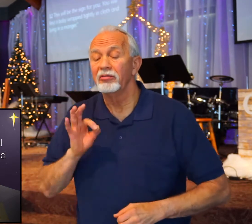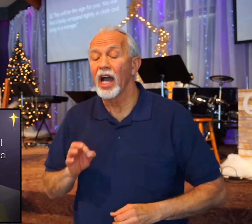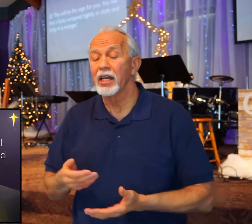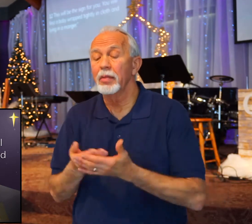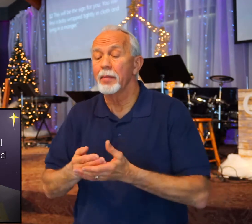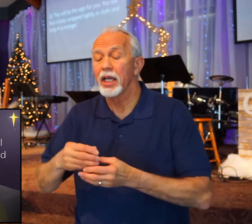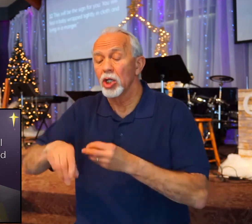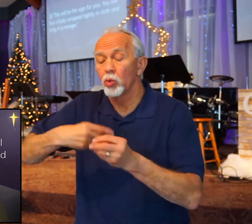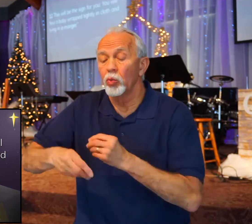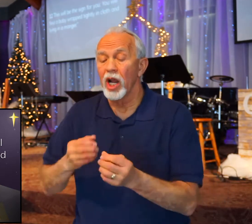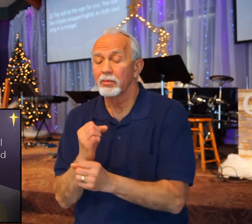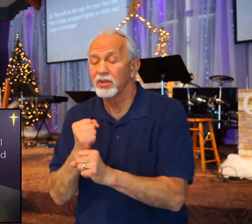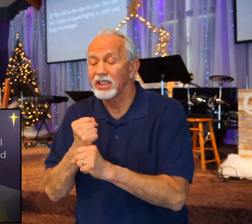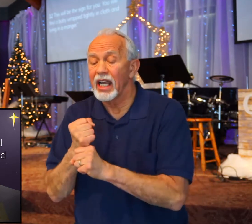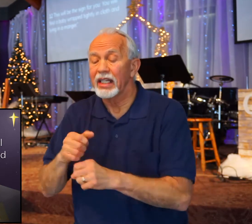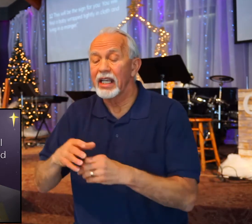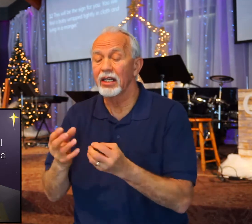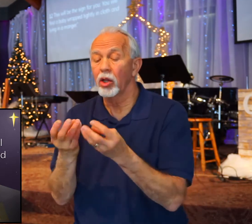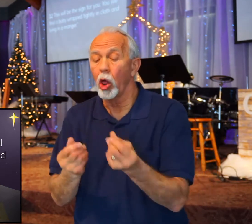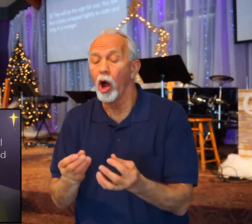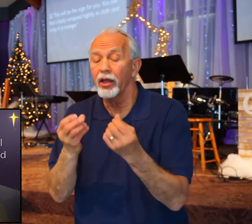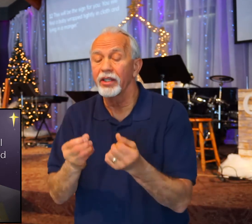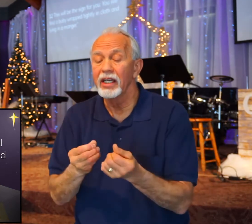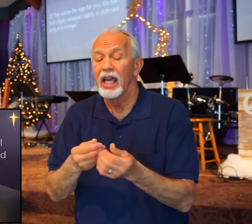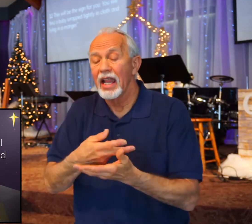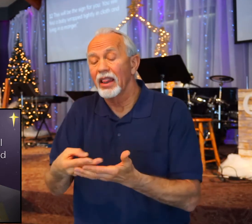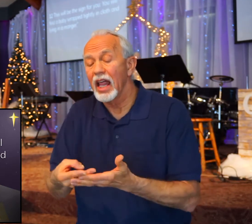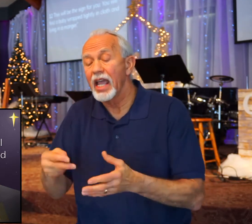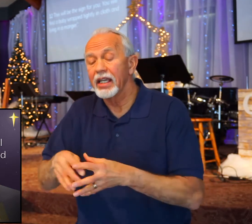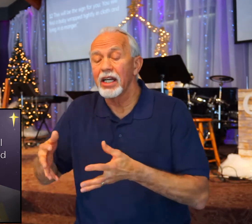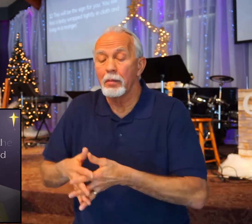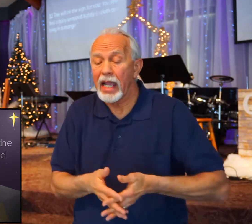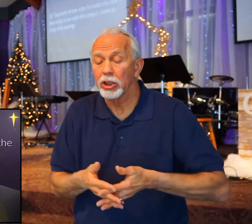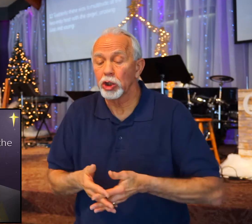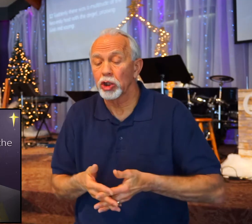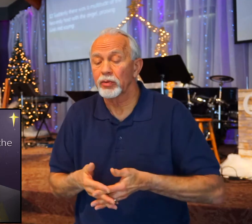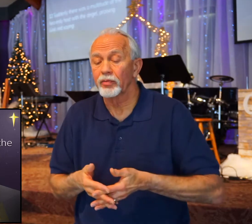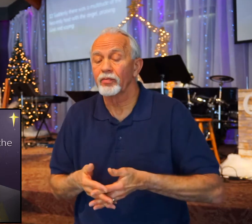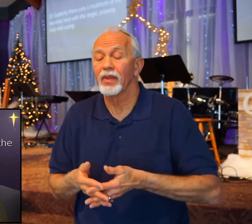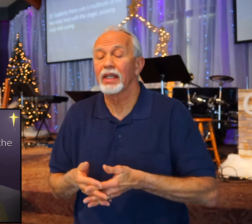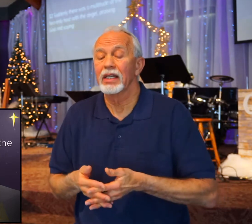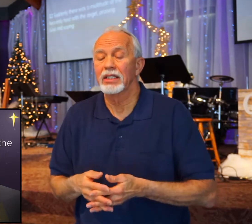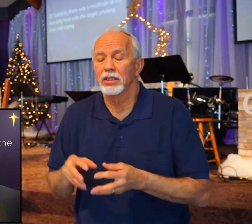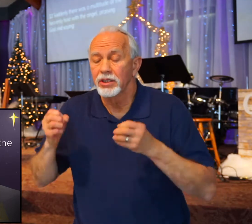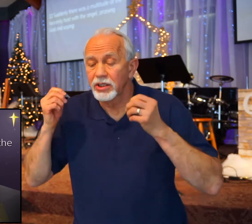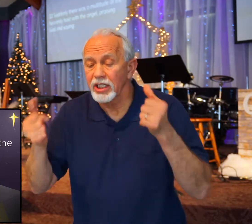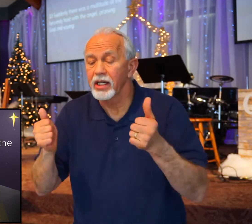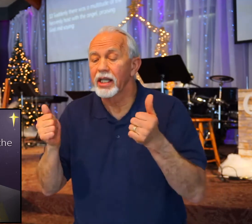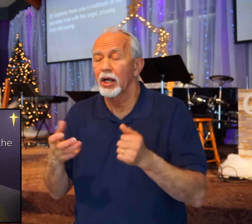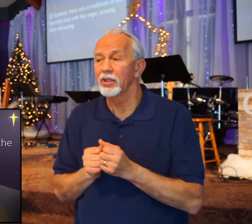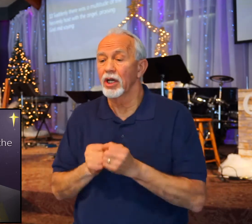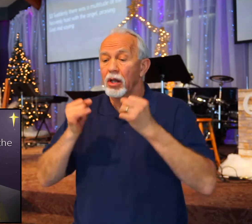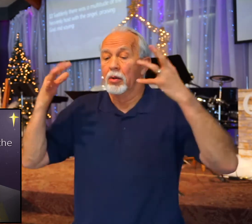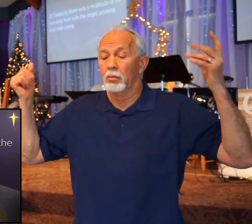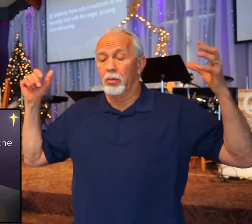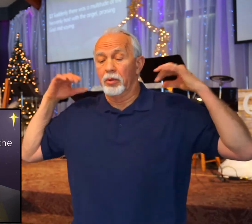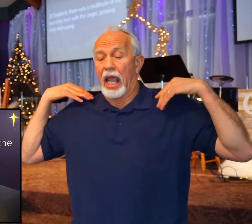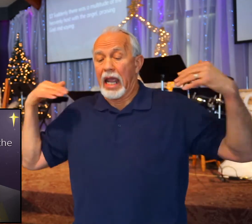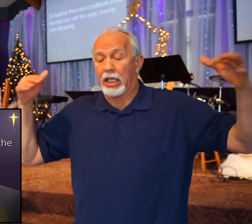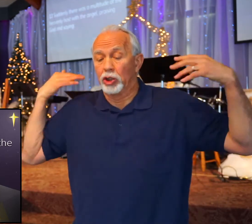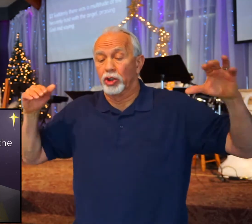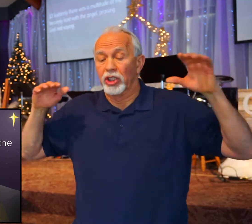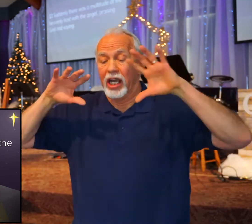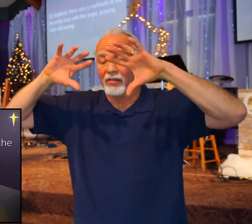baby wrapped tightly in cloth and lying in a manger. Suddenly, there was a multitude of the